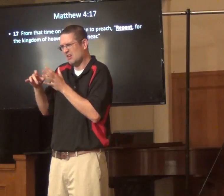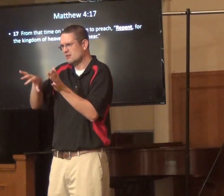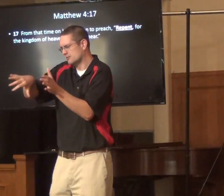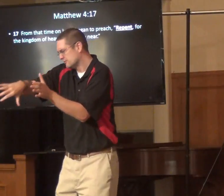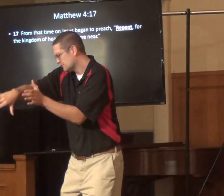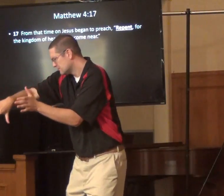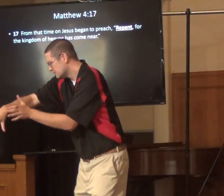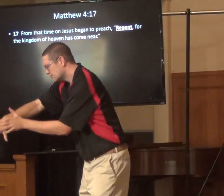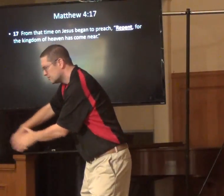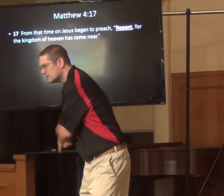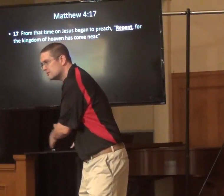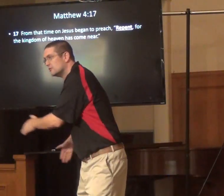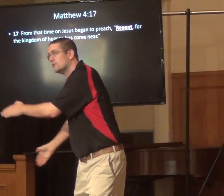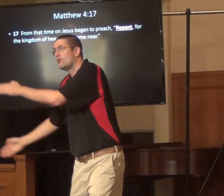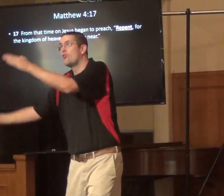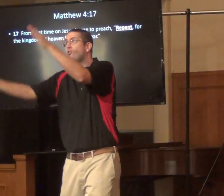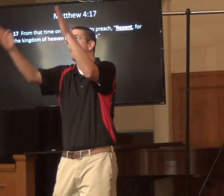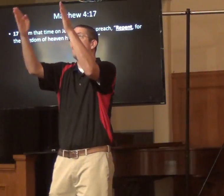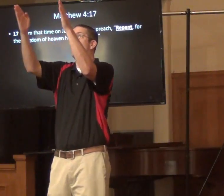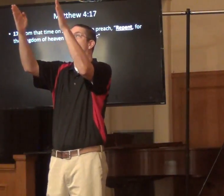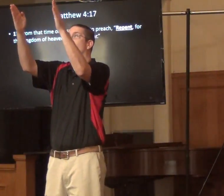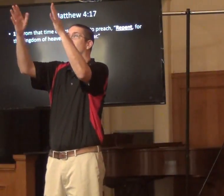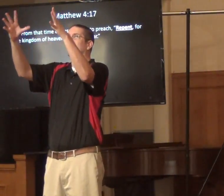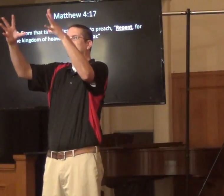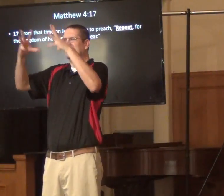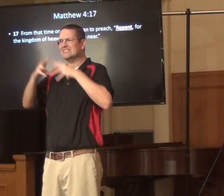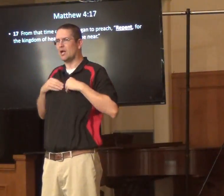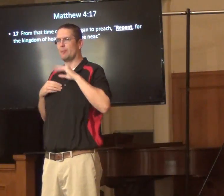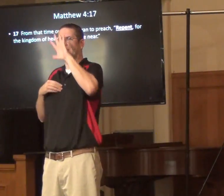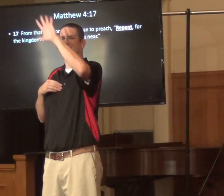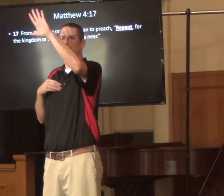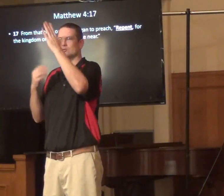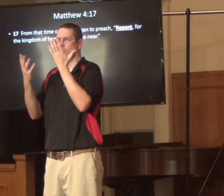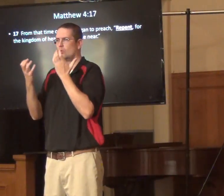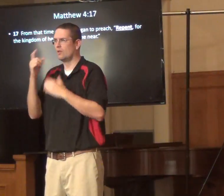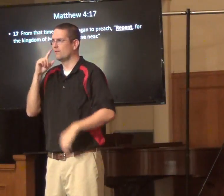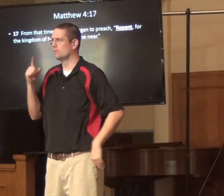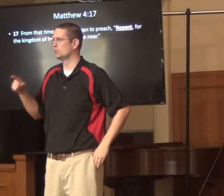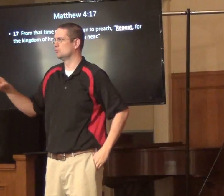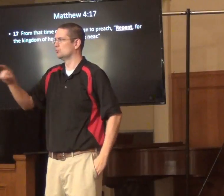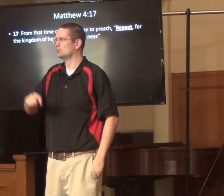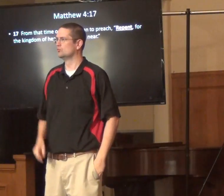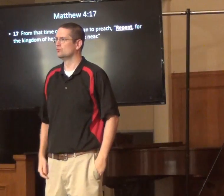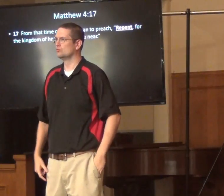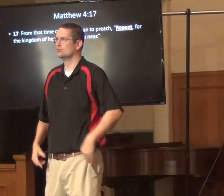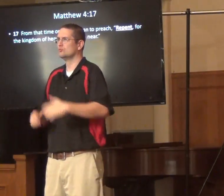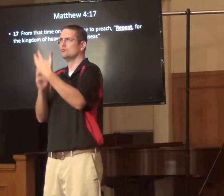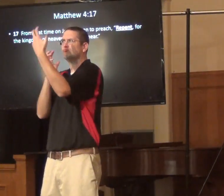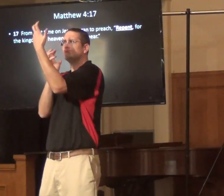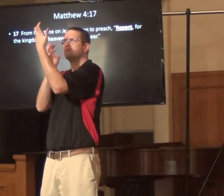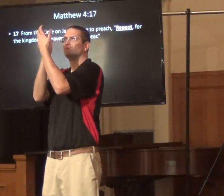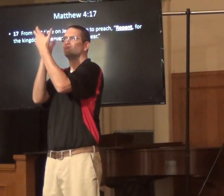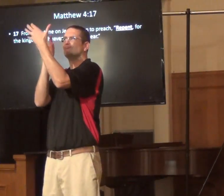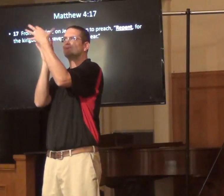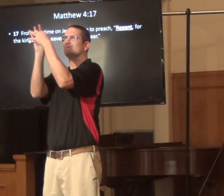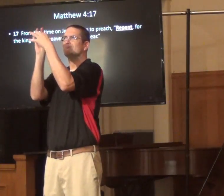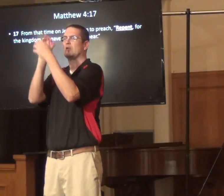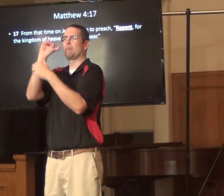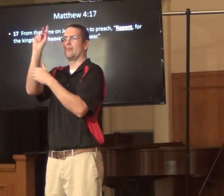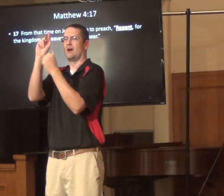sin and failing. Push that aside and focus on God and accept His will for you and